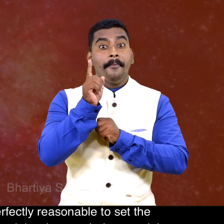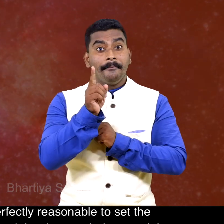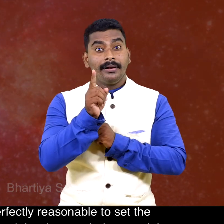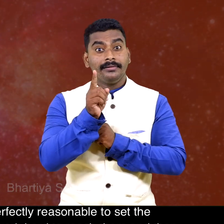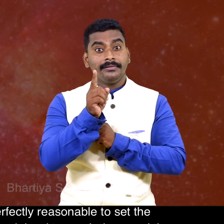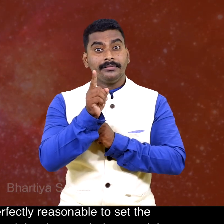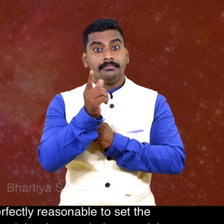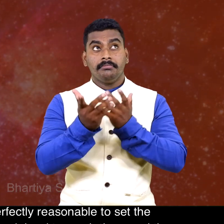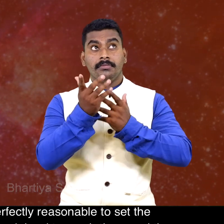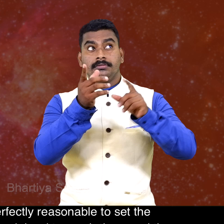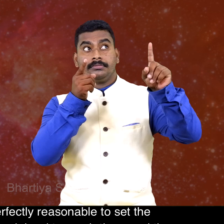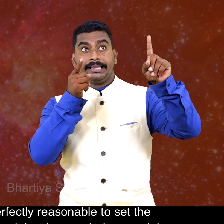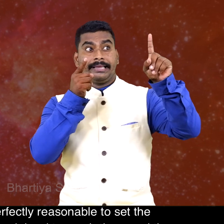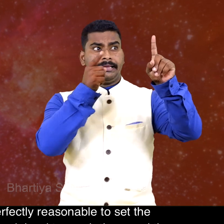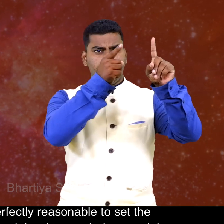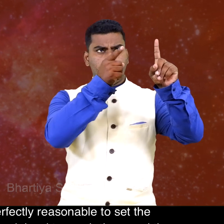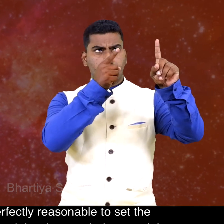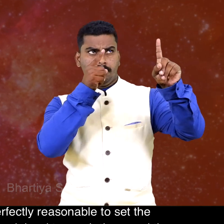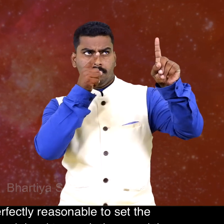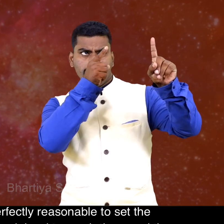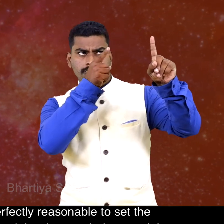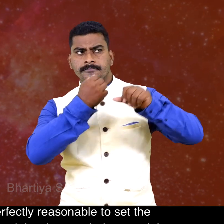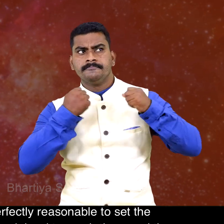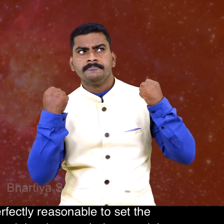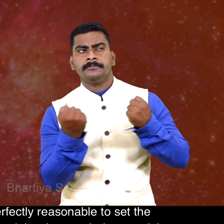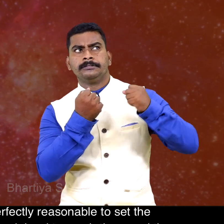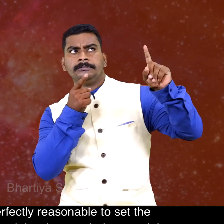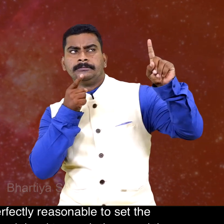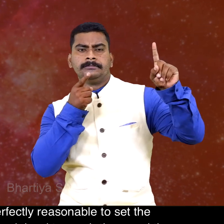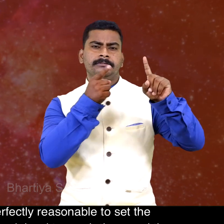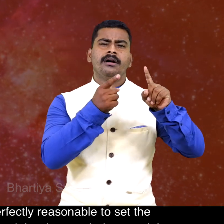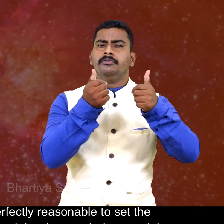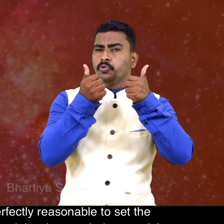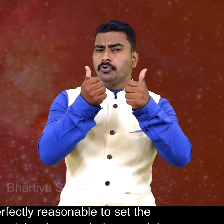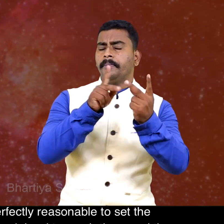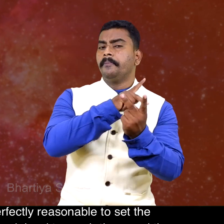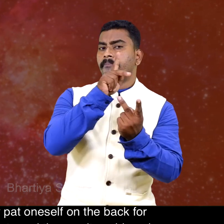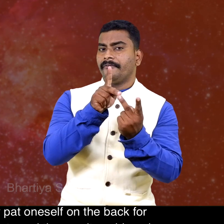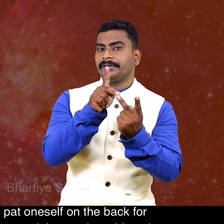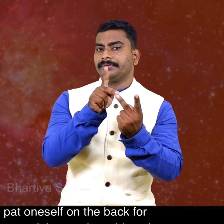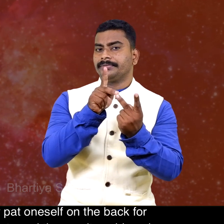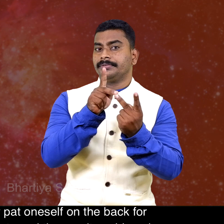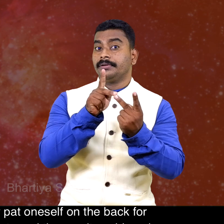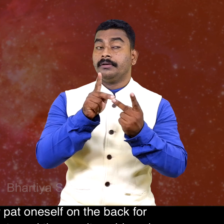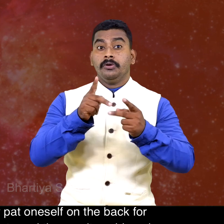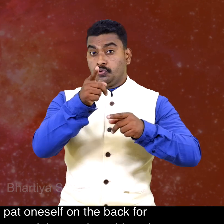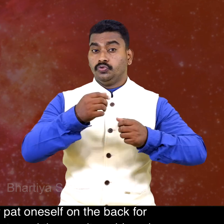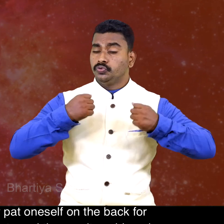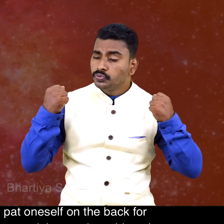goals and work hard to reach them, and then finally pat oneself